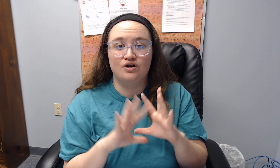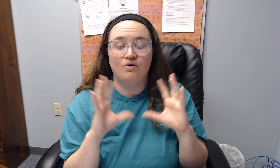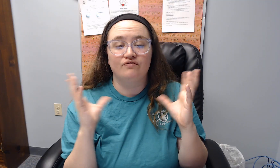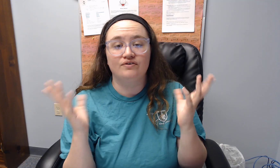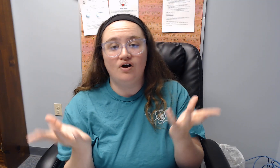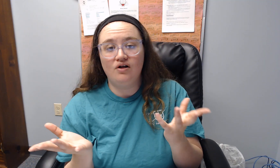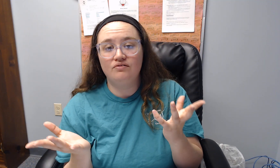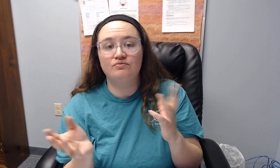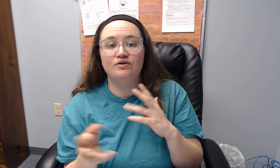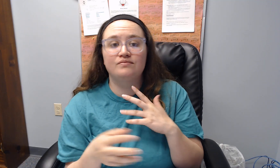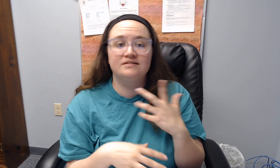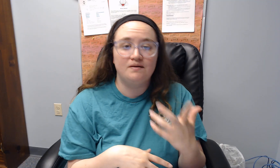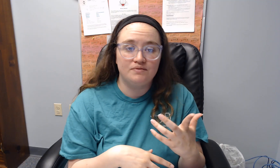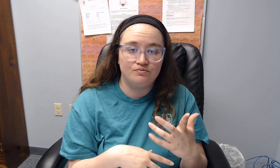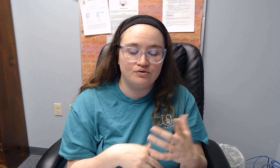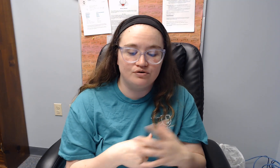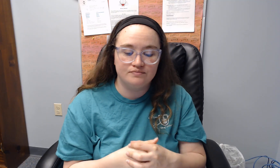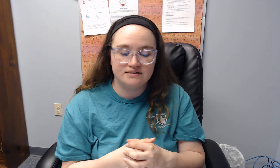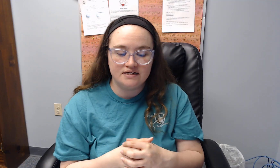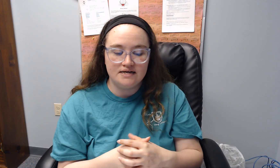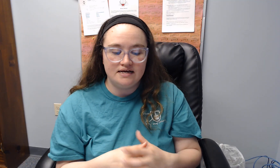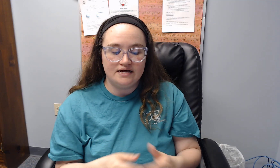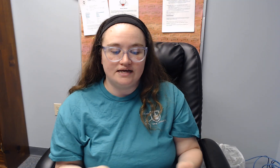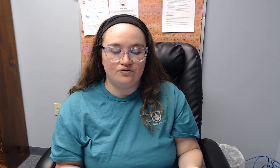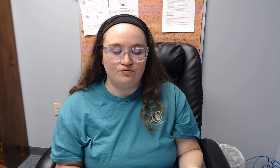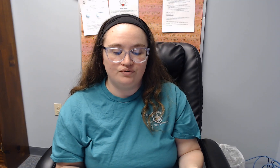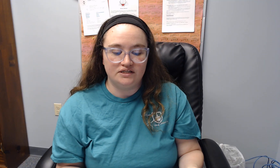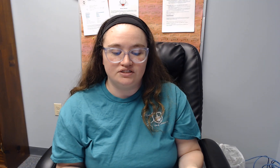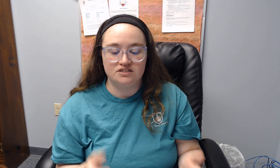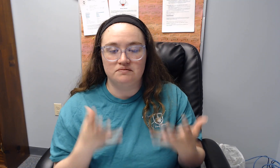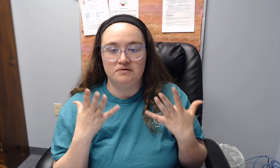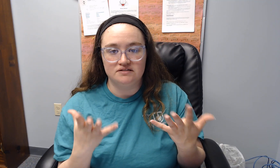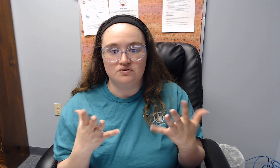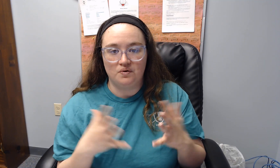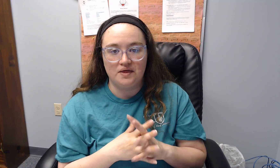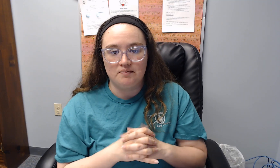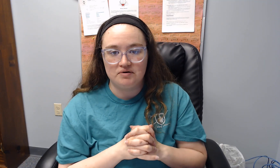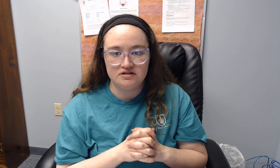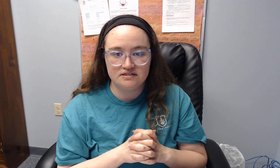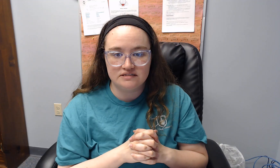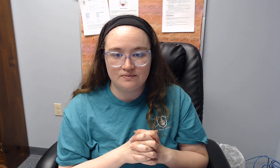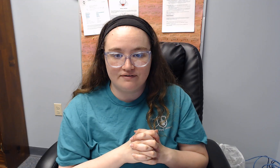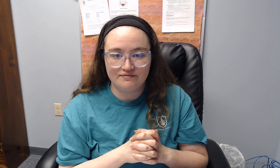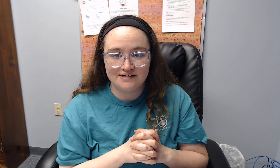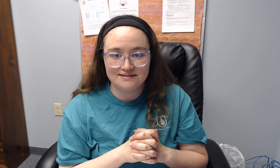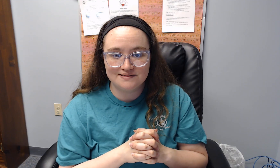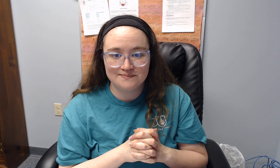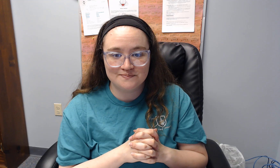off in all of the rooms, some of the rooms. It really just depends on that person's preference.